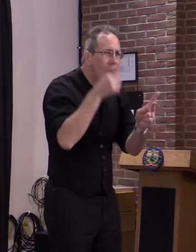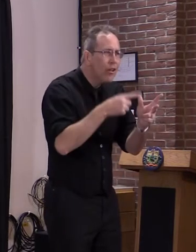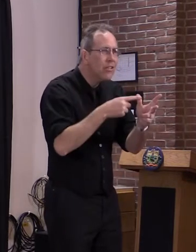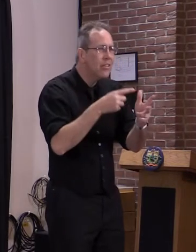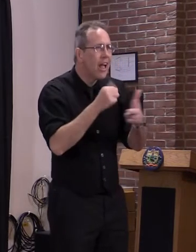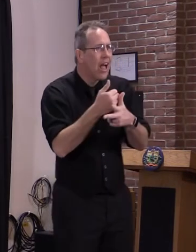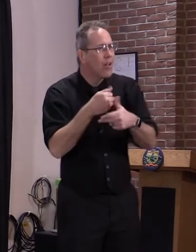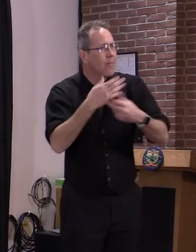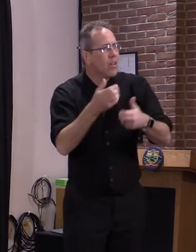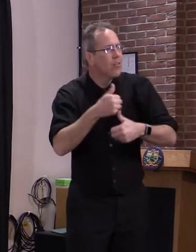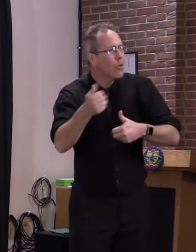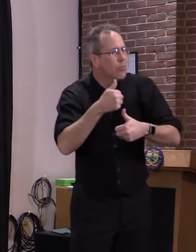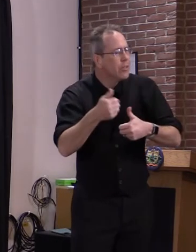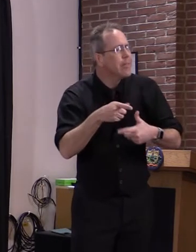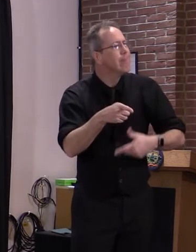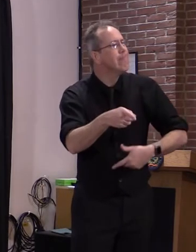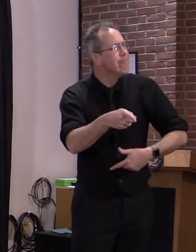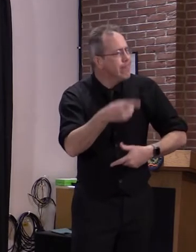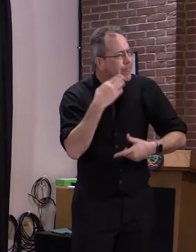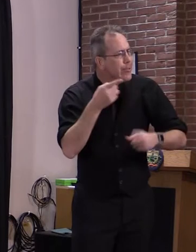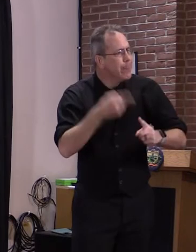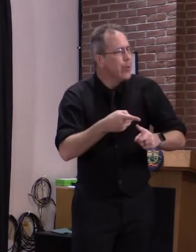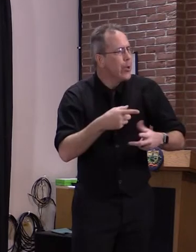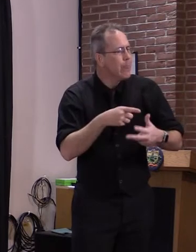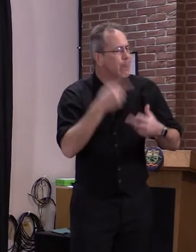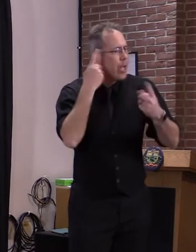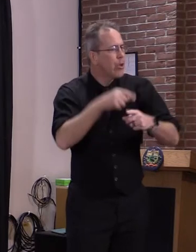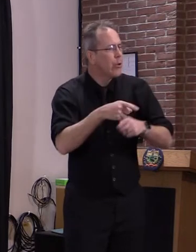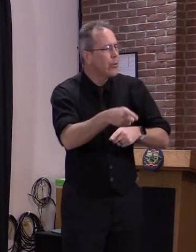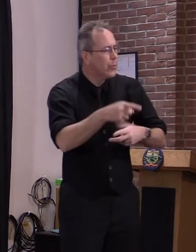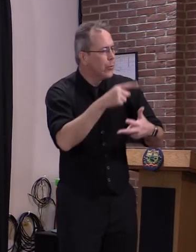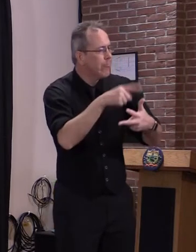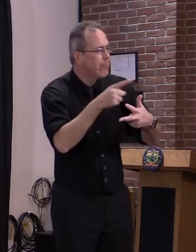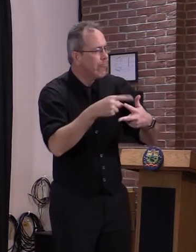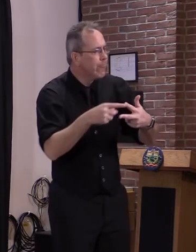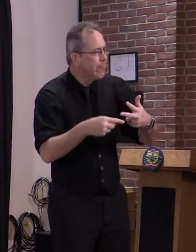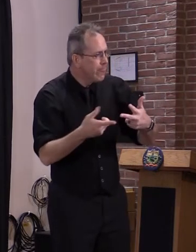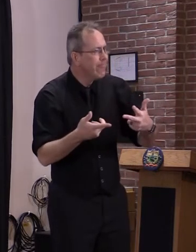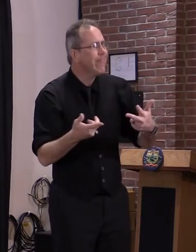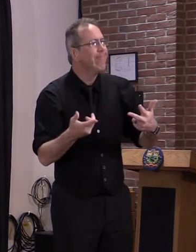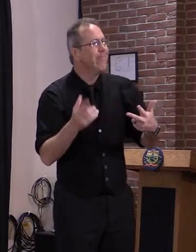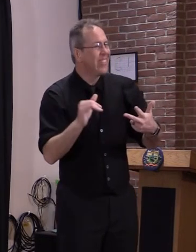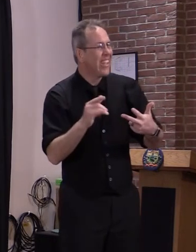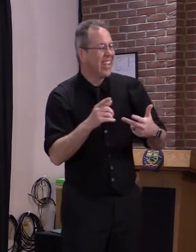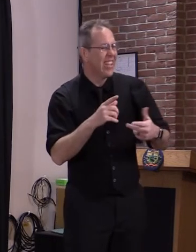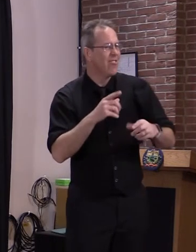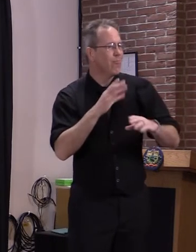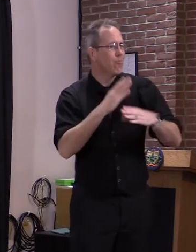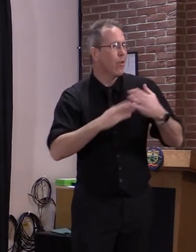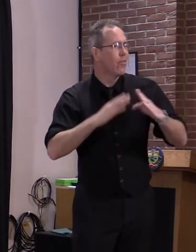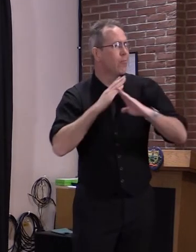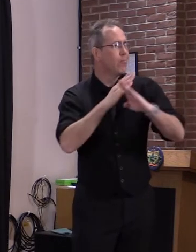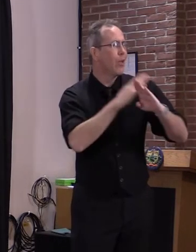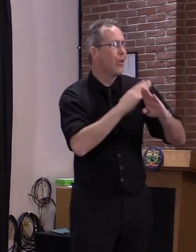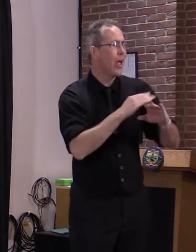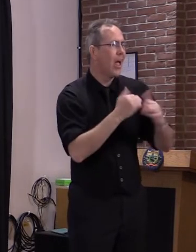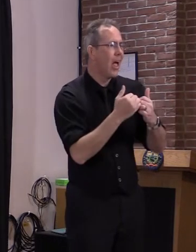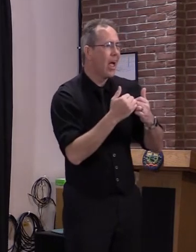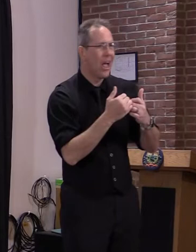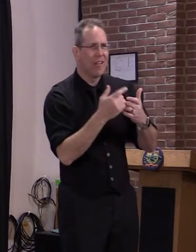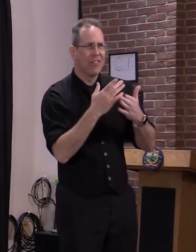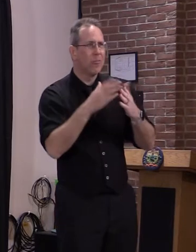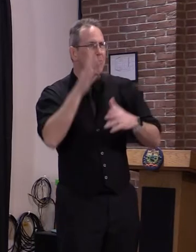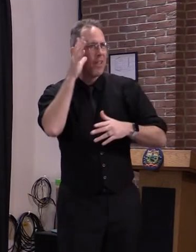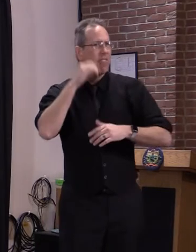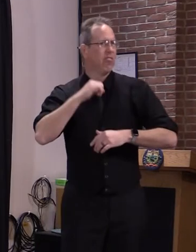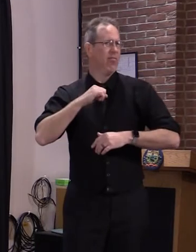legislature. We should be looking at structural barriers that prohibit or prevent or make it difficult for kids to attend CT programs.